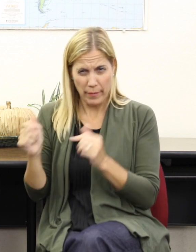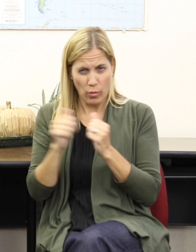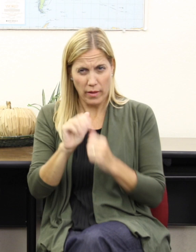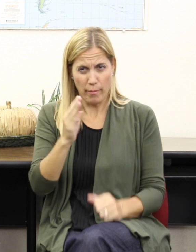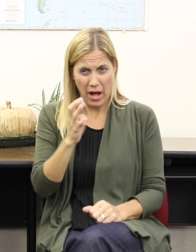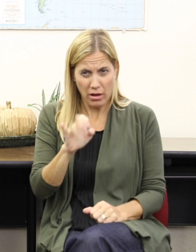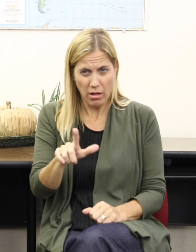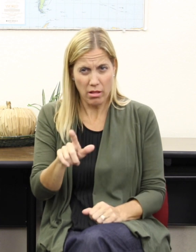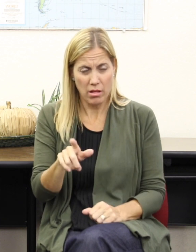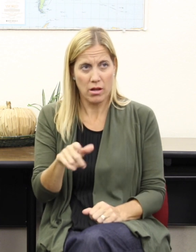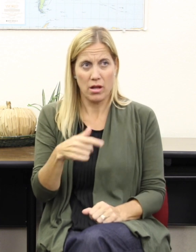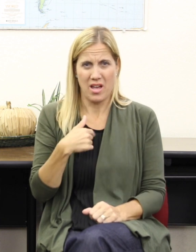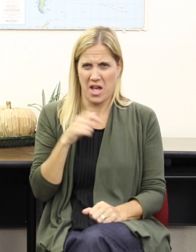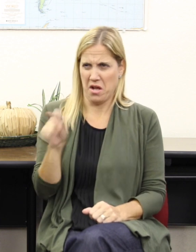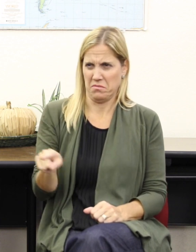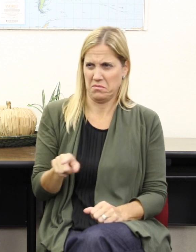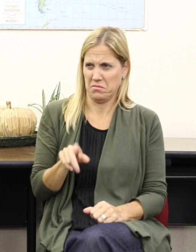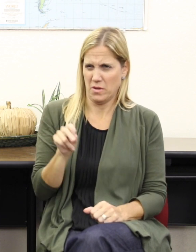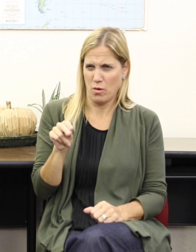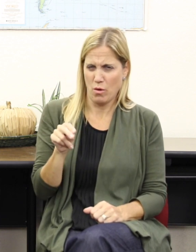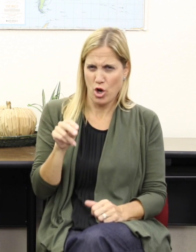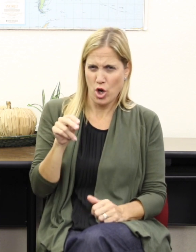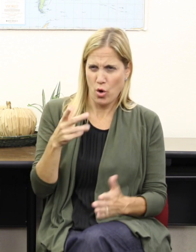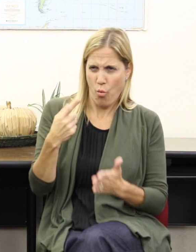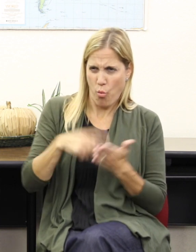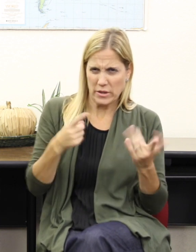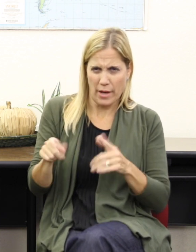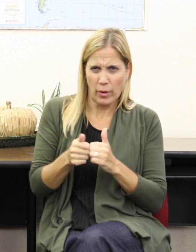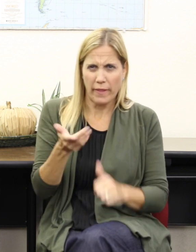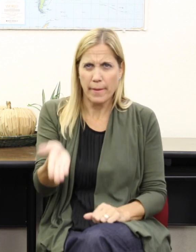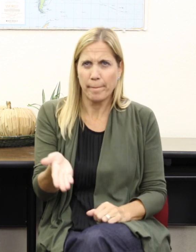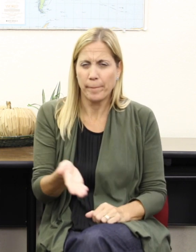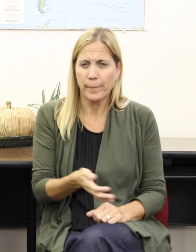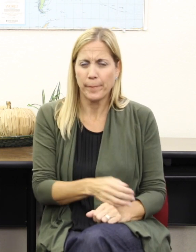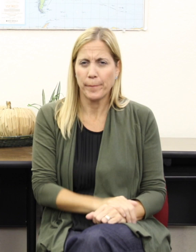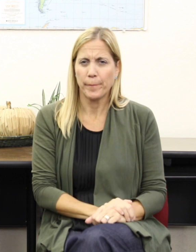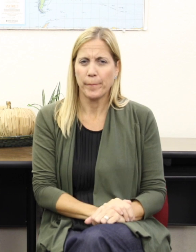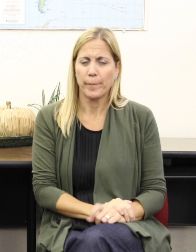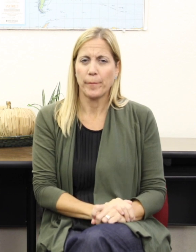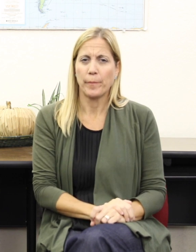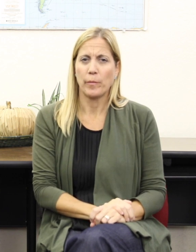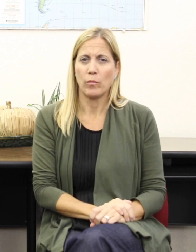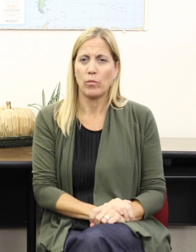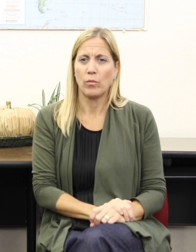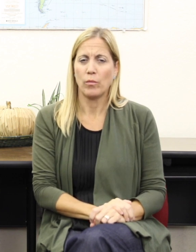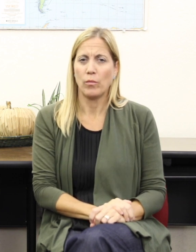And I ask her back, no, what is going on with him? I ask her, what is ask her, has an